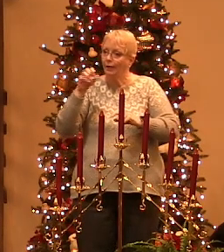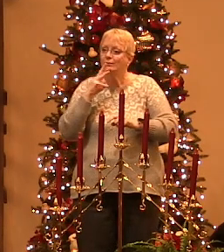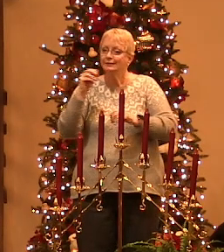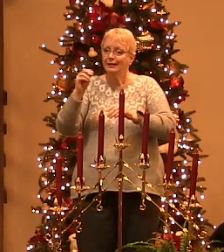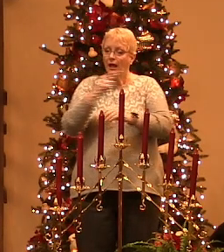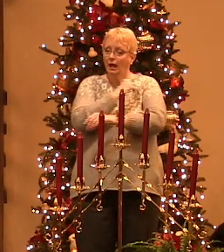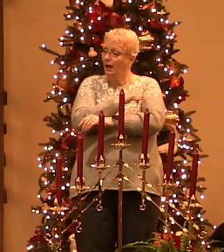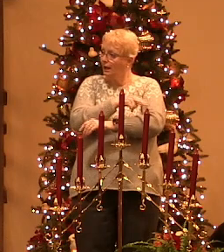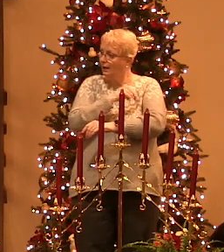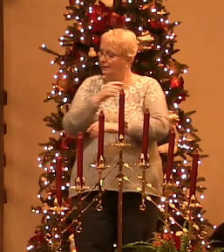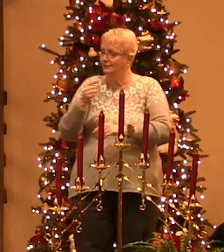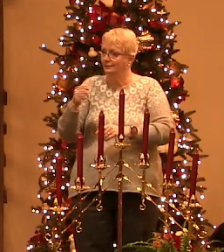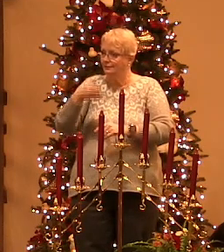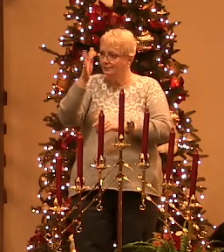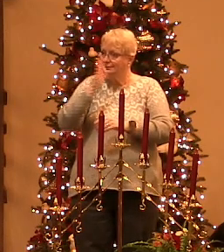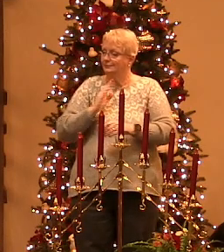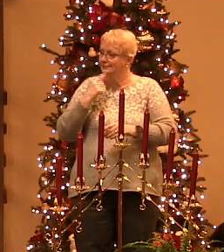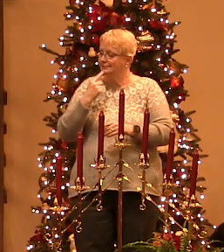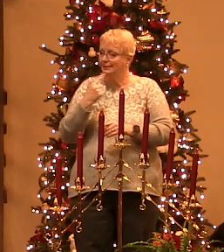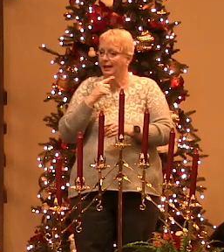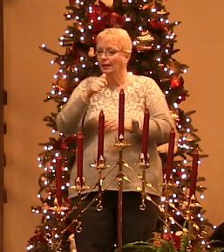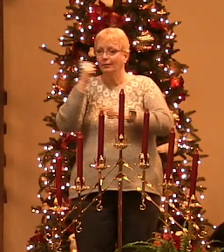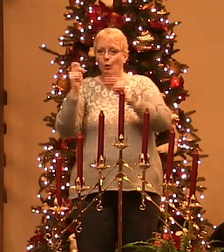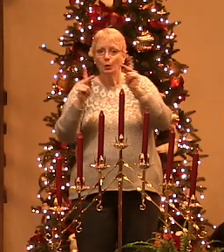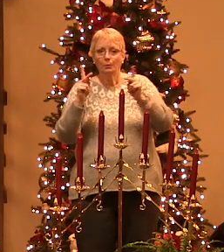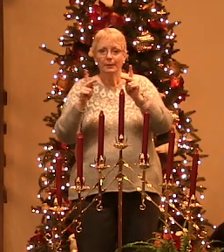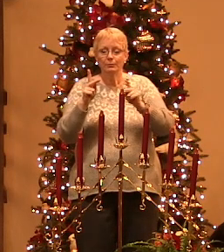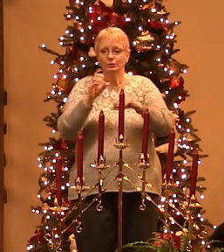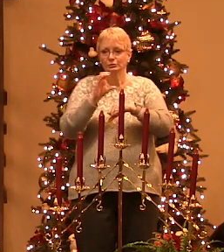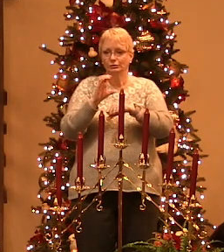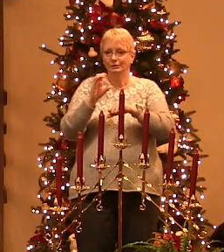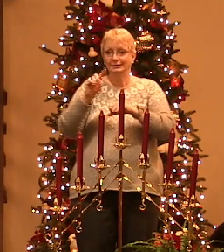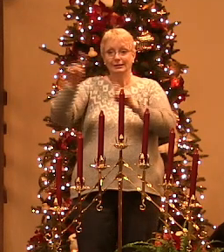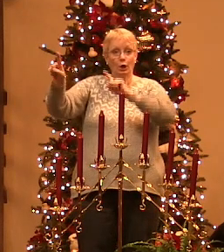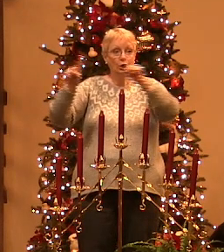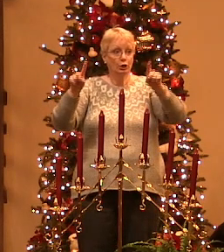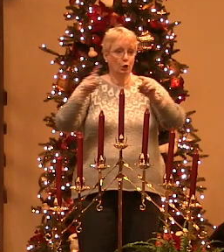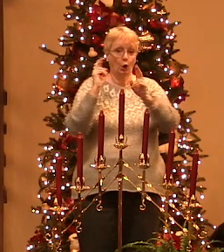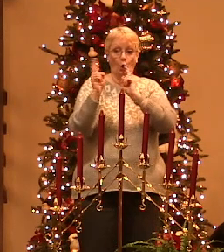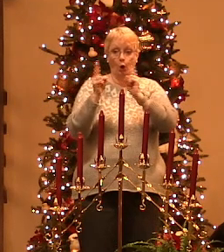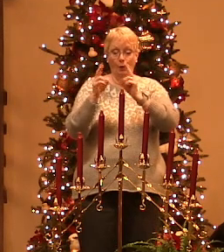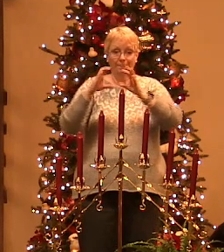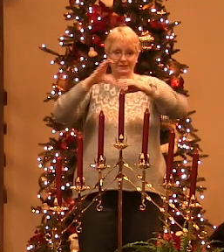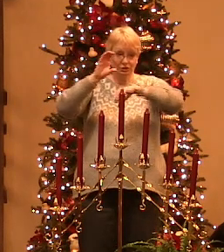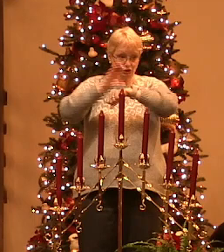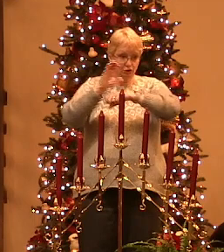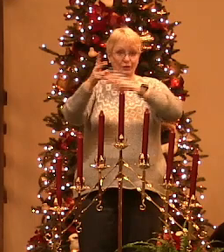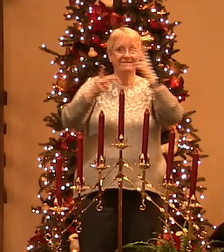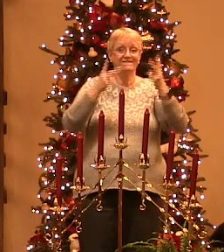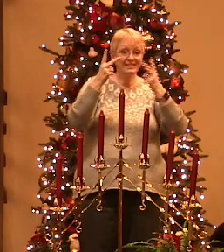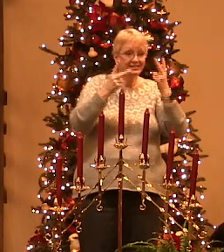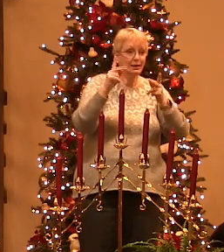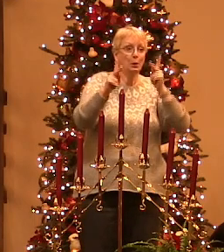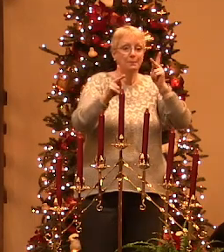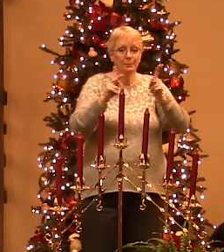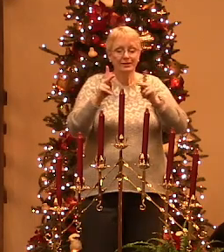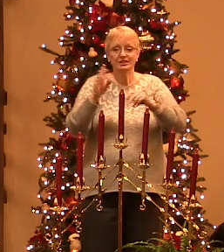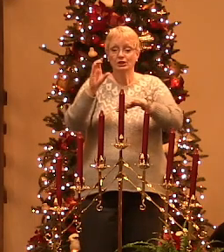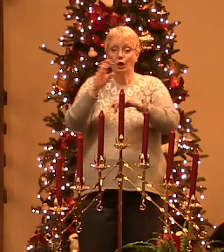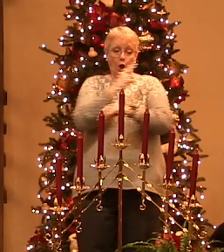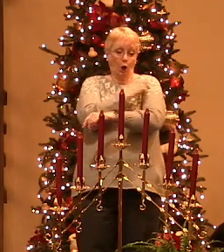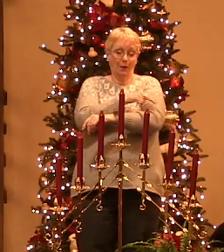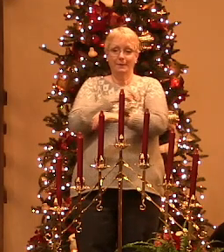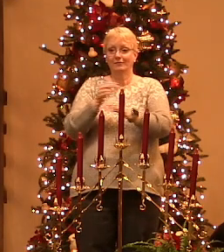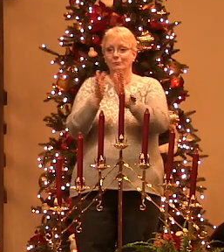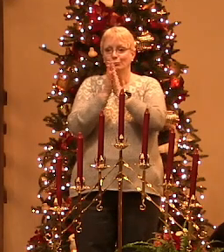hospital, God used her to minister to other people in the rooms down the hall. You know, Isla has visited people and sent cards and prayed for people from our